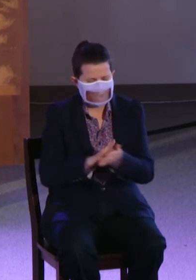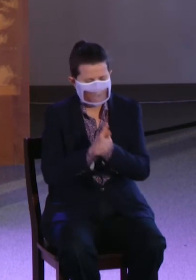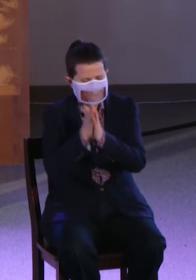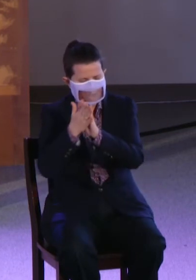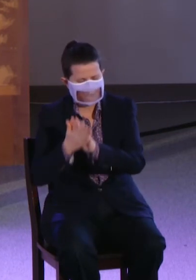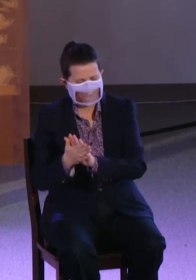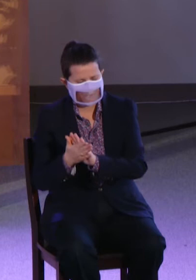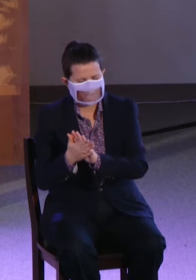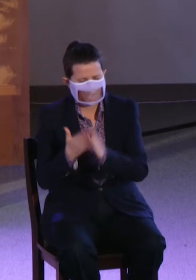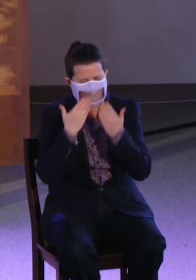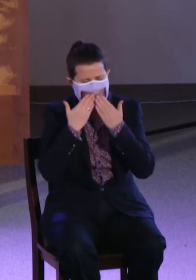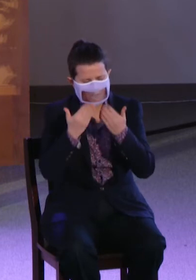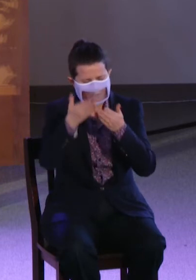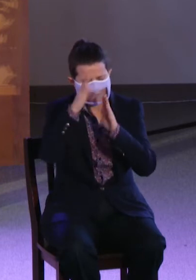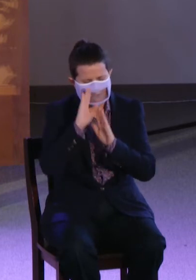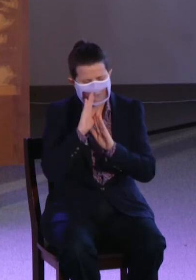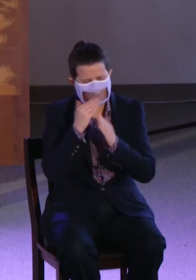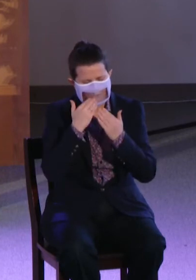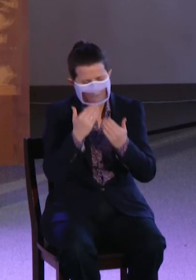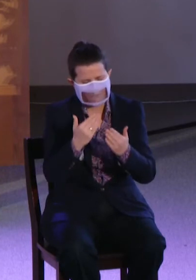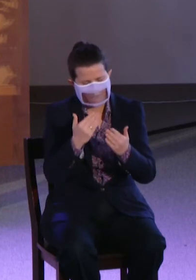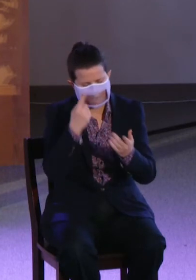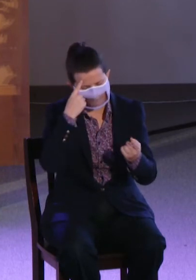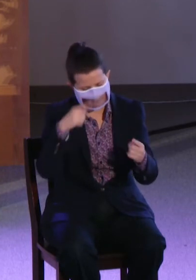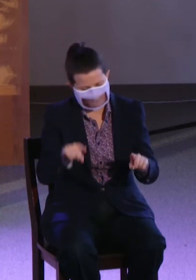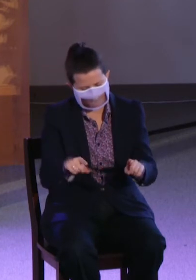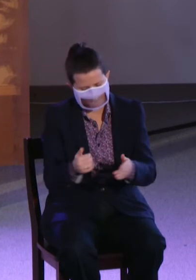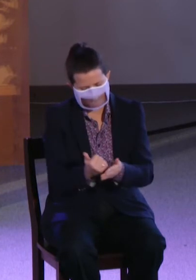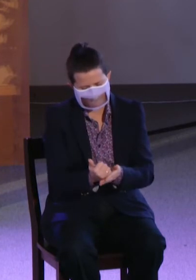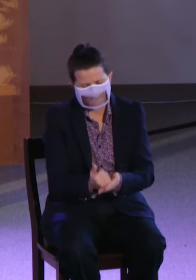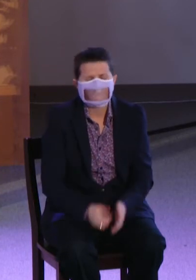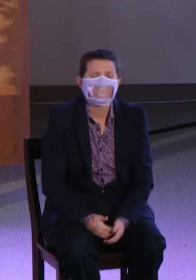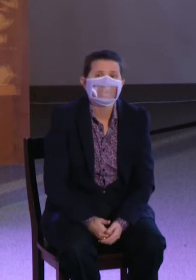And so it is. Amen.